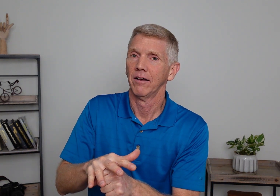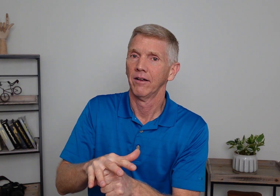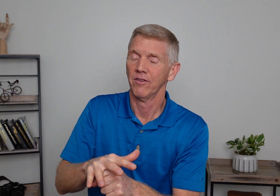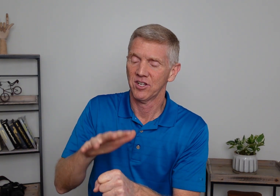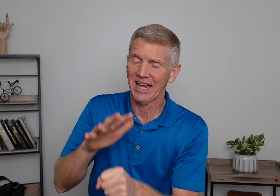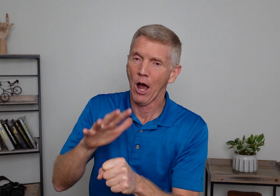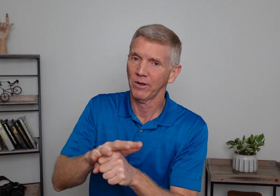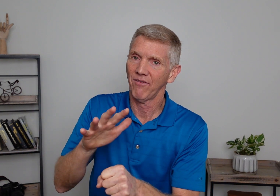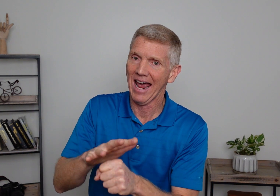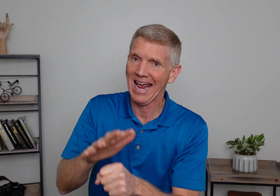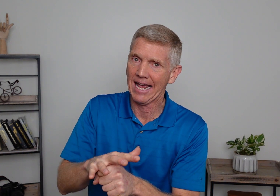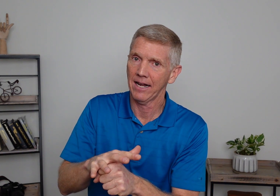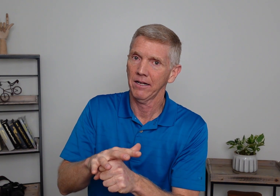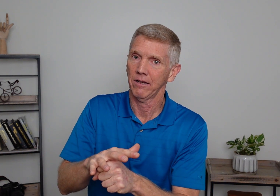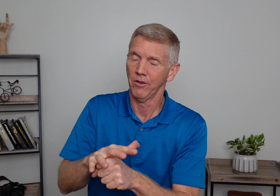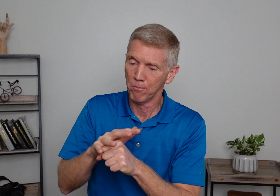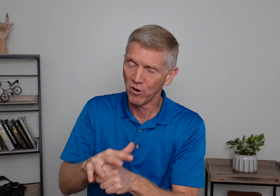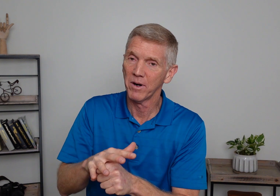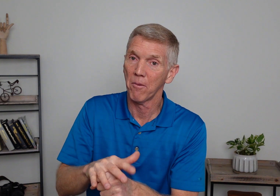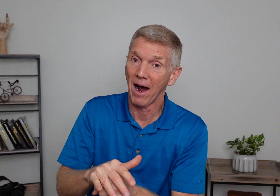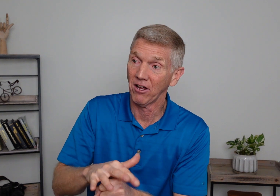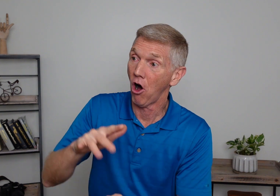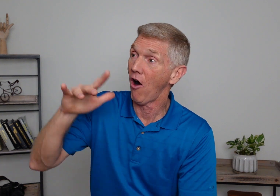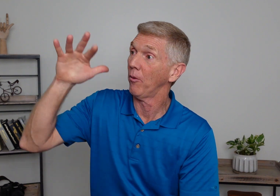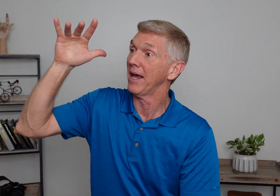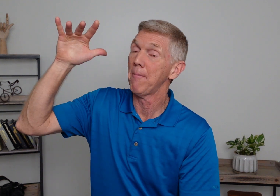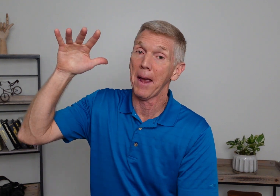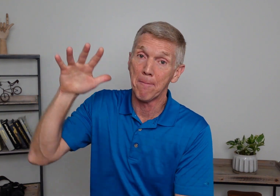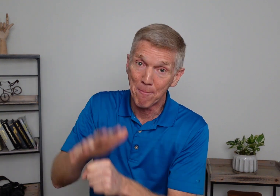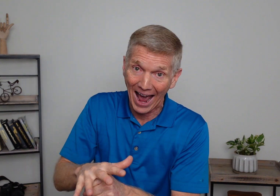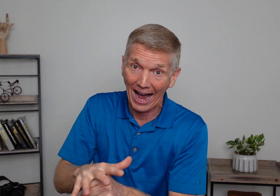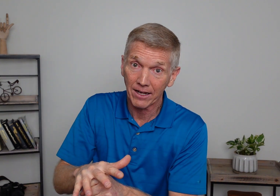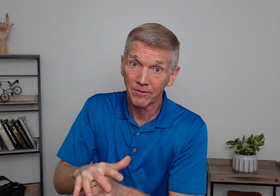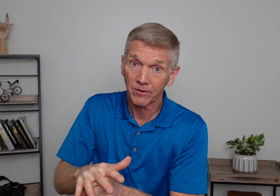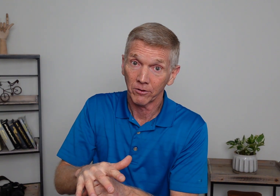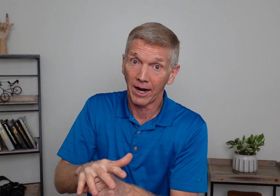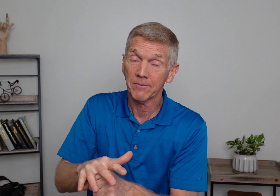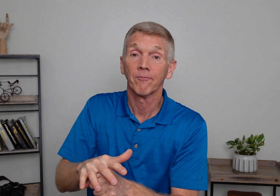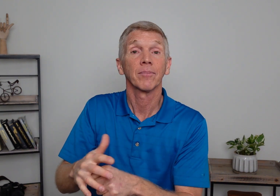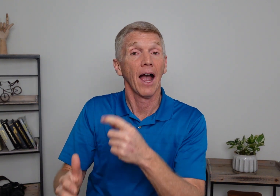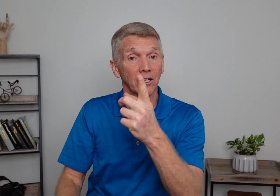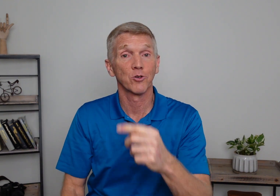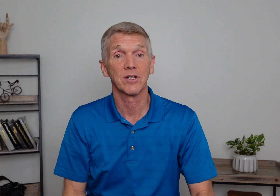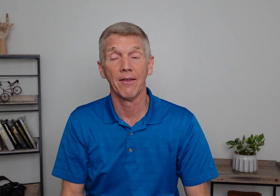The sound of the hand, the movement of the body, all the way up and back, right? I can also sign this.